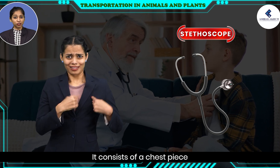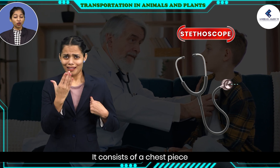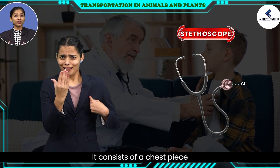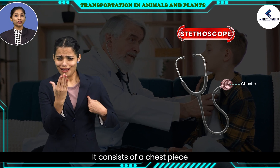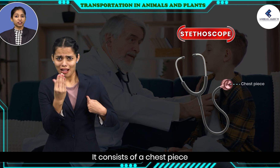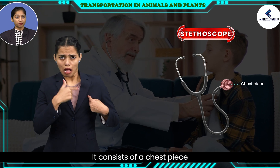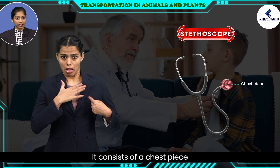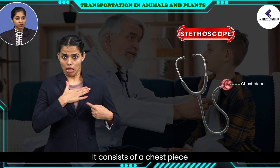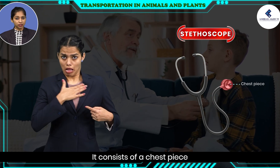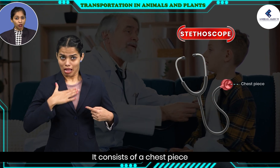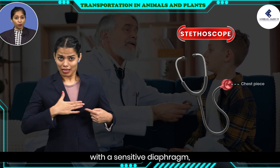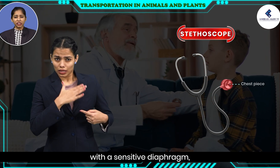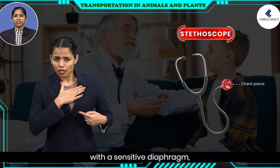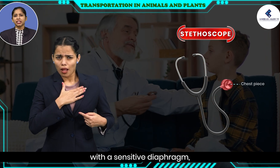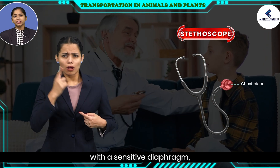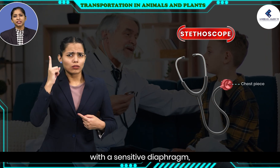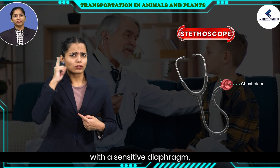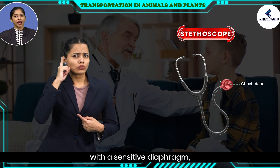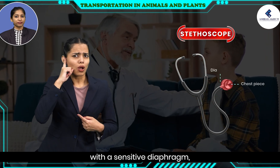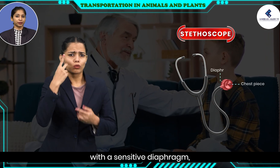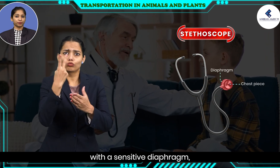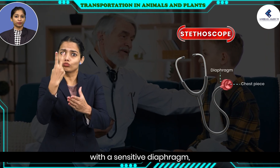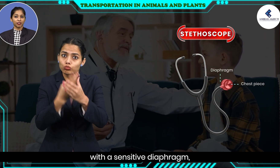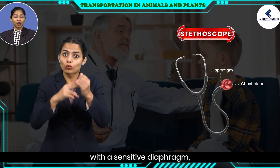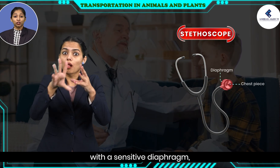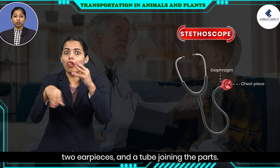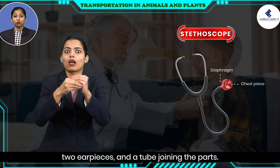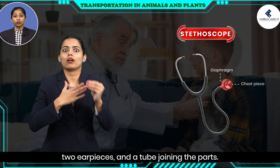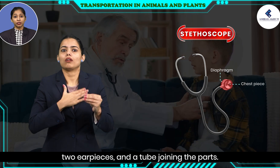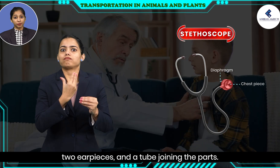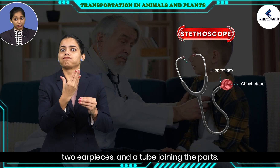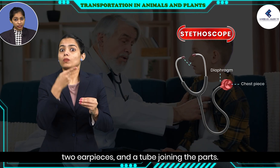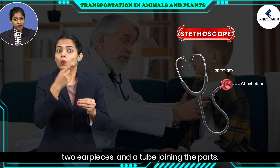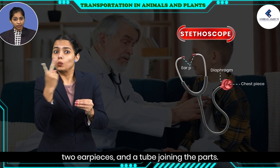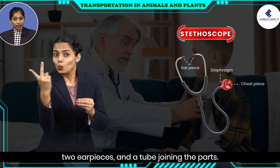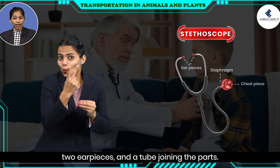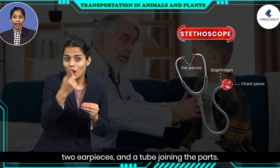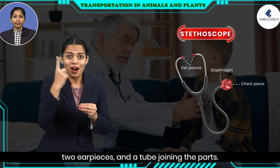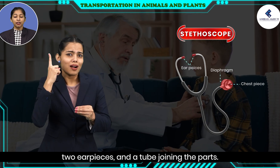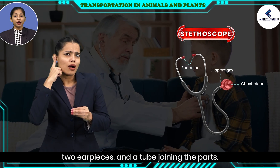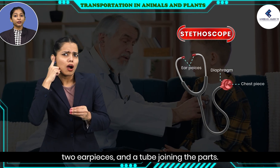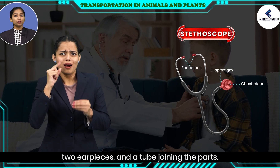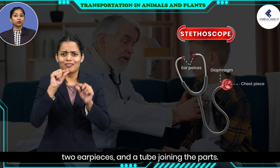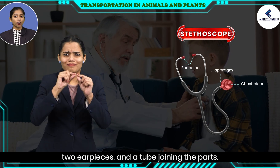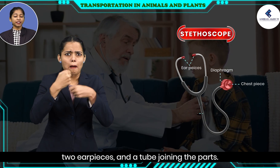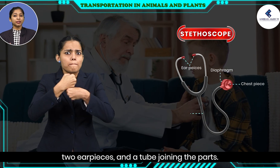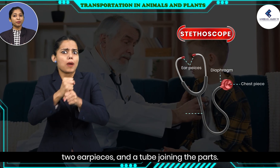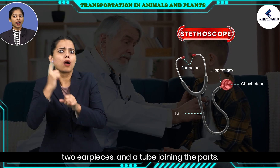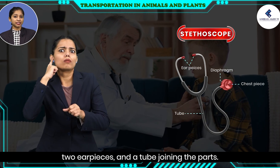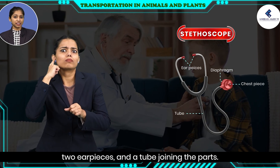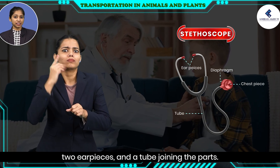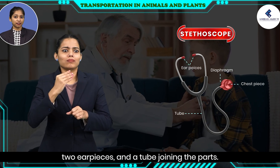It consists of a chest piece with a sensitive diaphragm, 2 earpieces, and a tube